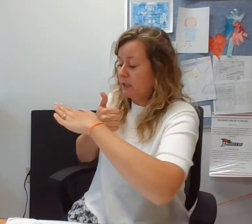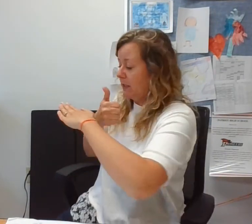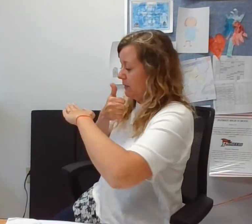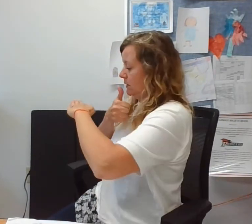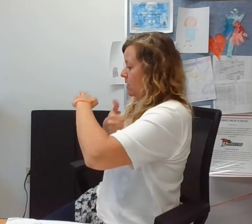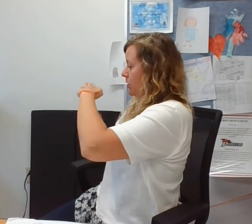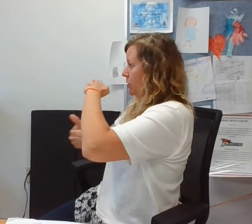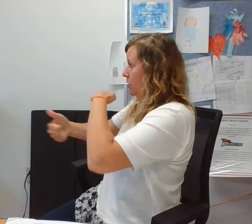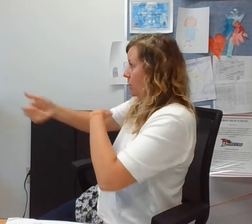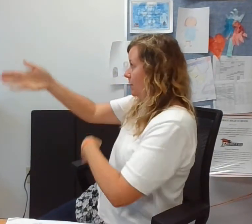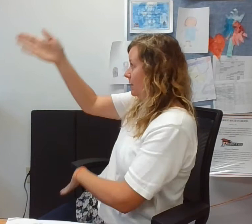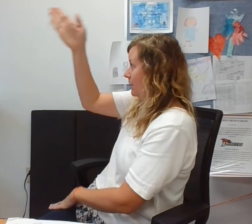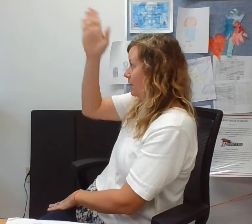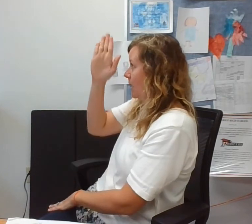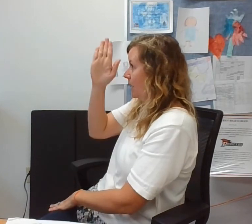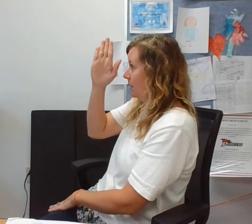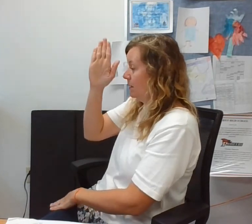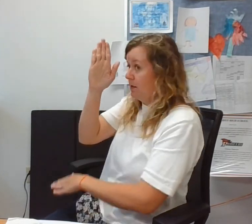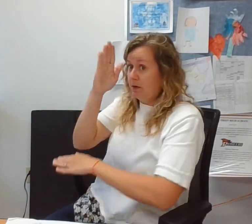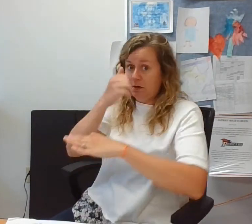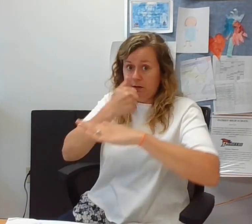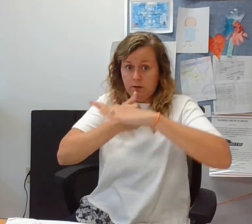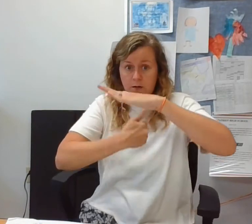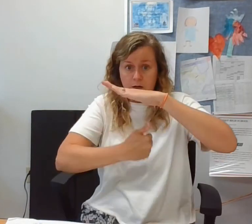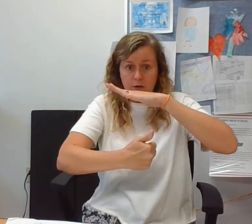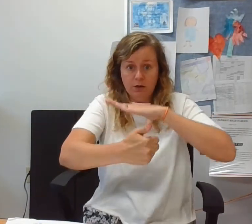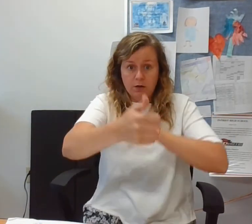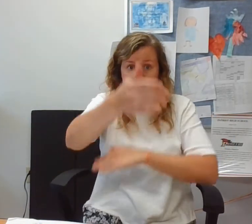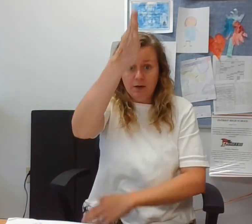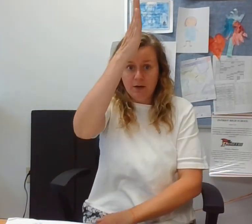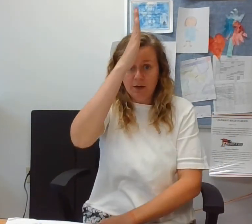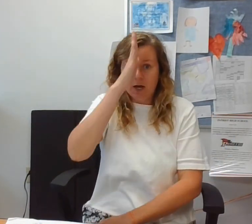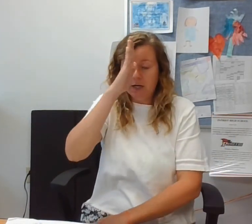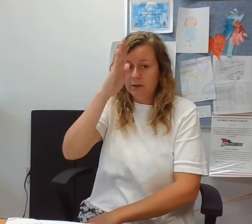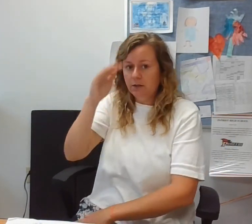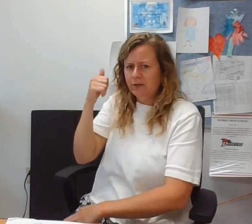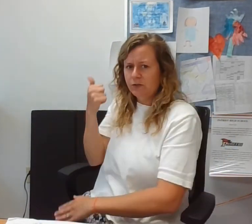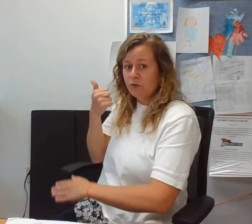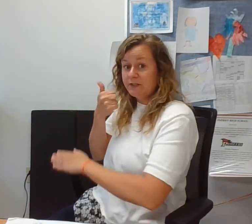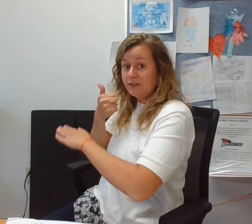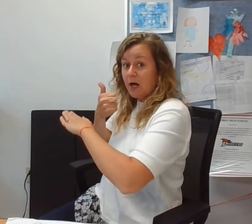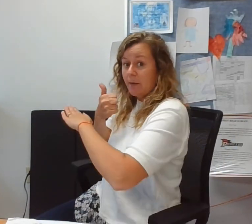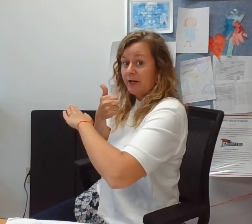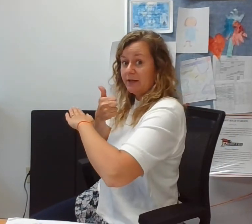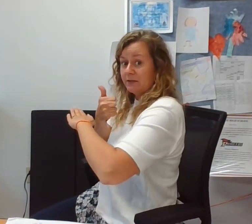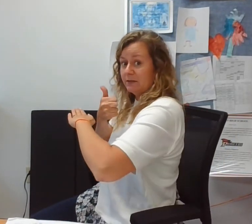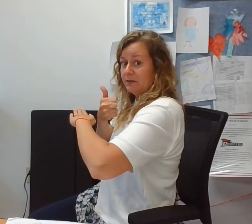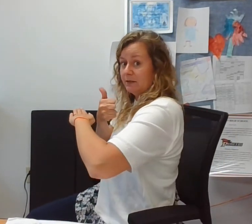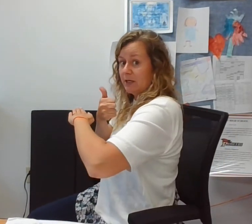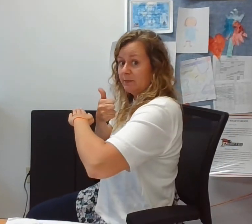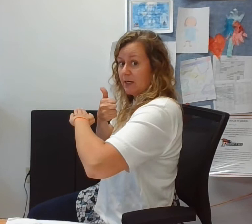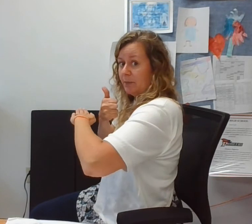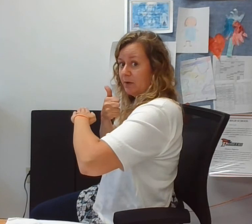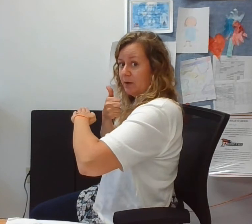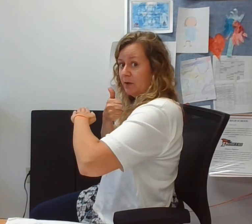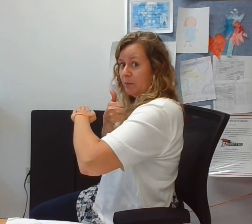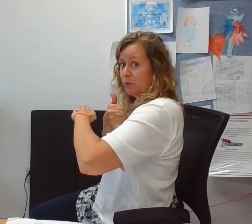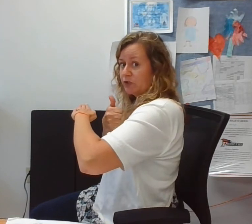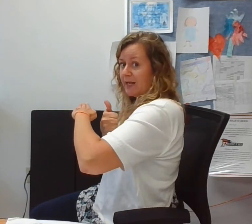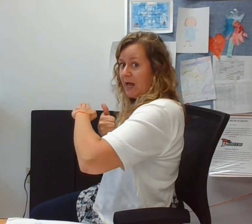this. Under God. Under God. So the dominant thumbs up pushes